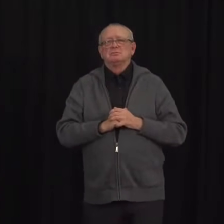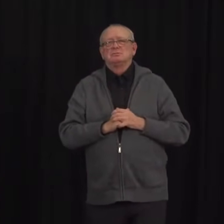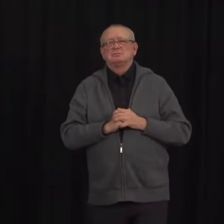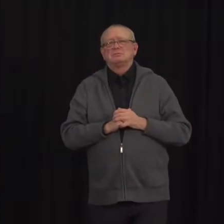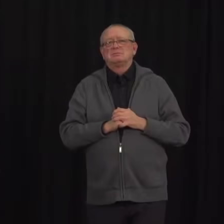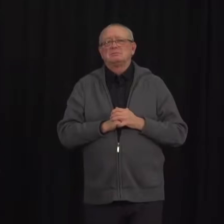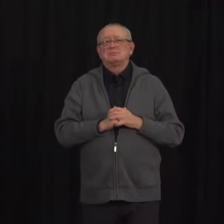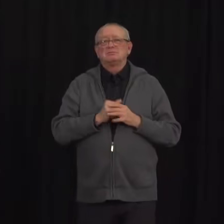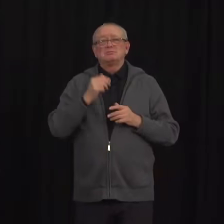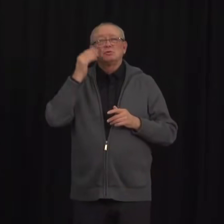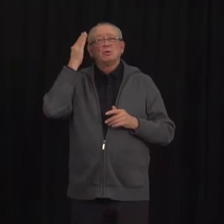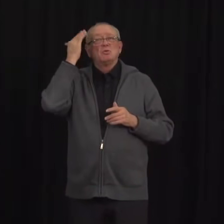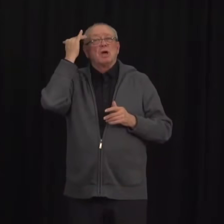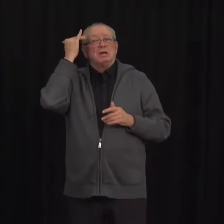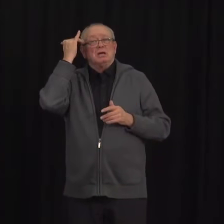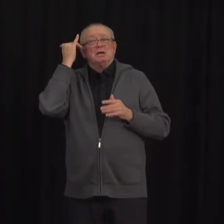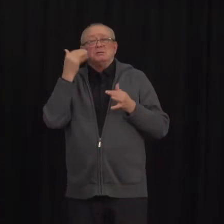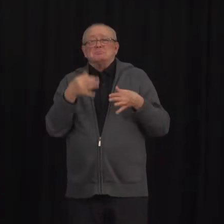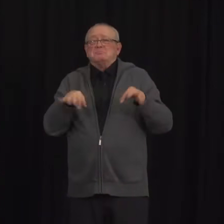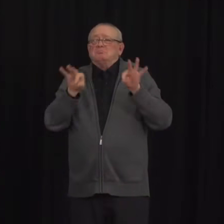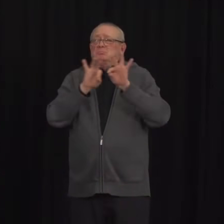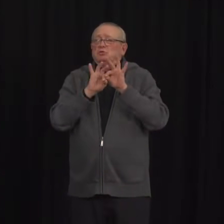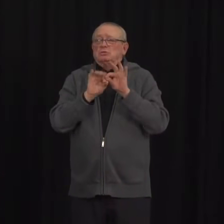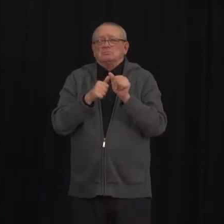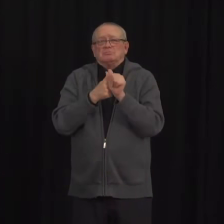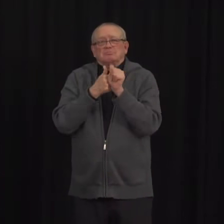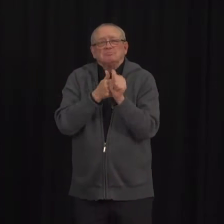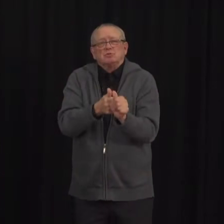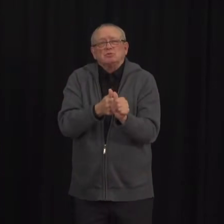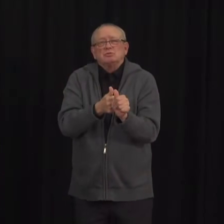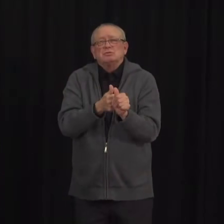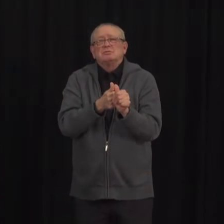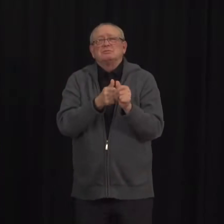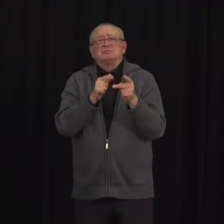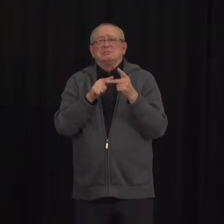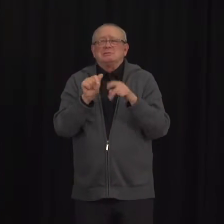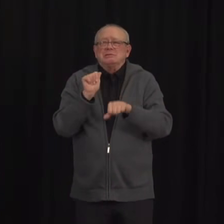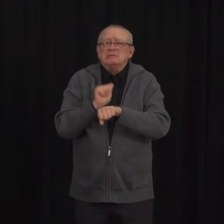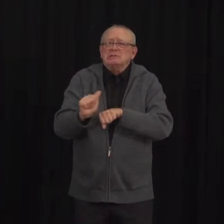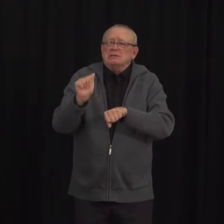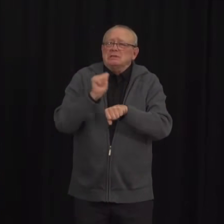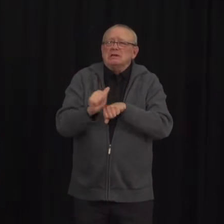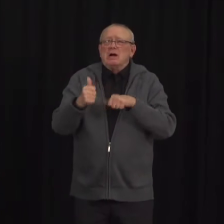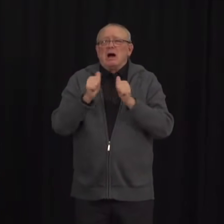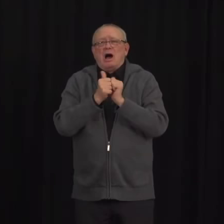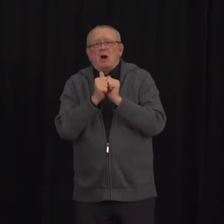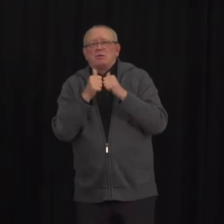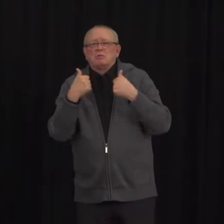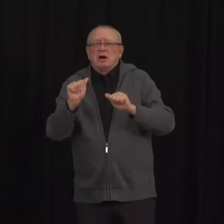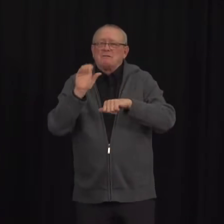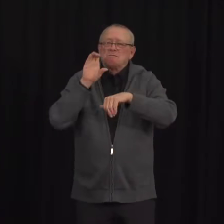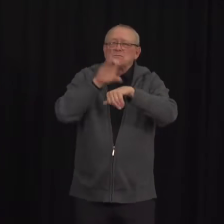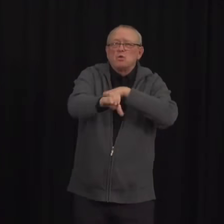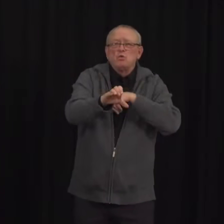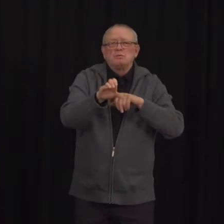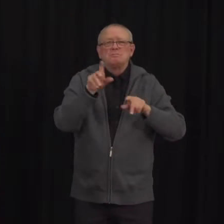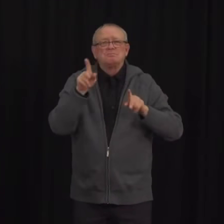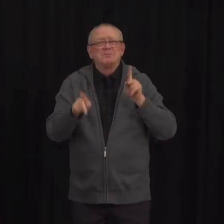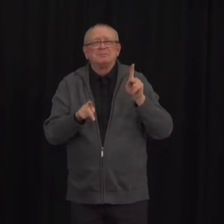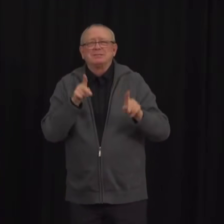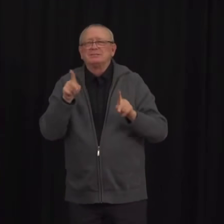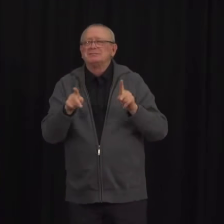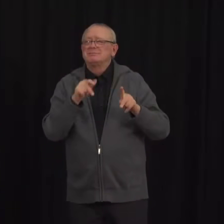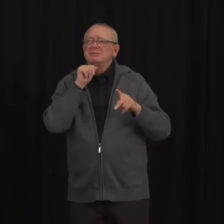rationale for why these are important measures, and again, work on enforcement of those measures that are non-negotiable and that are